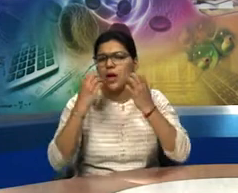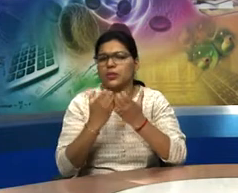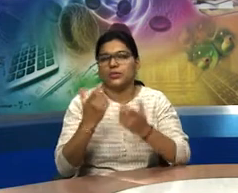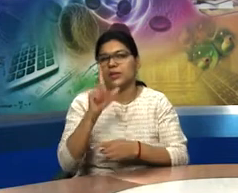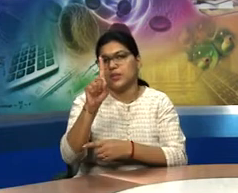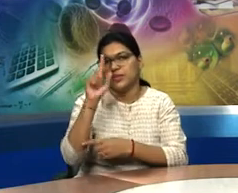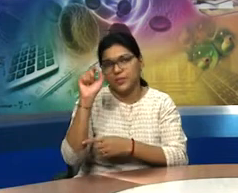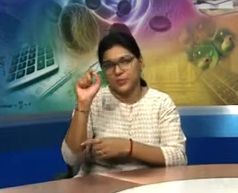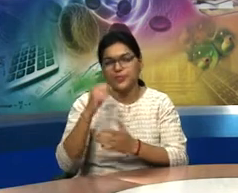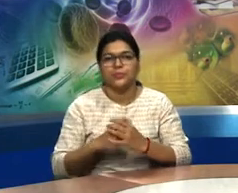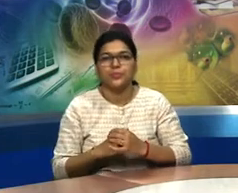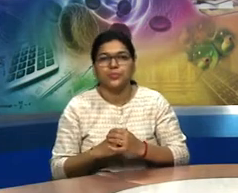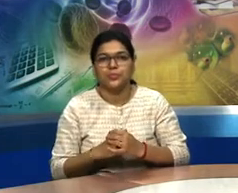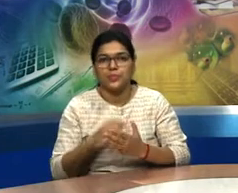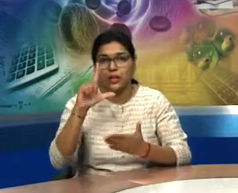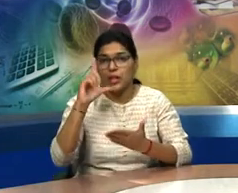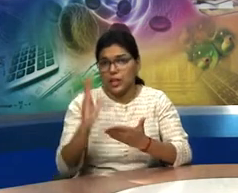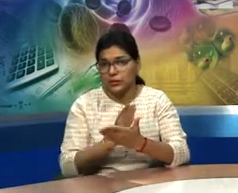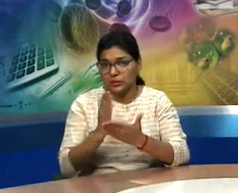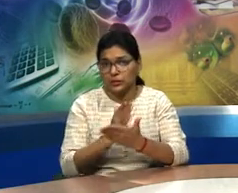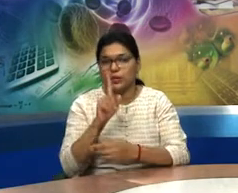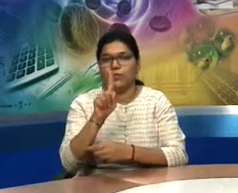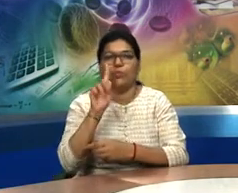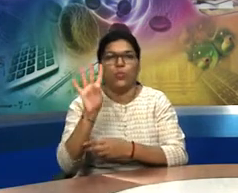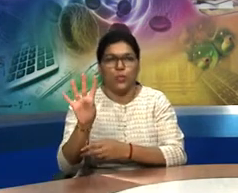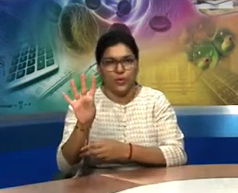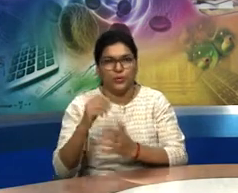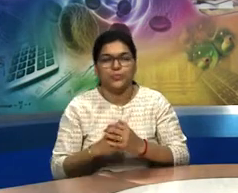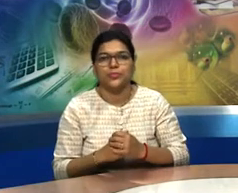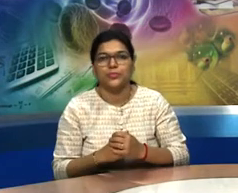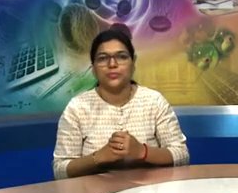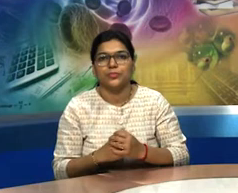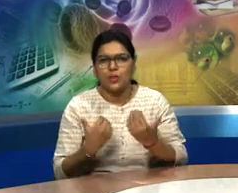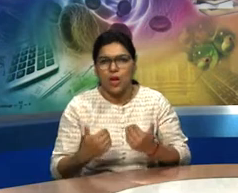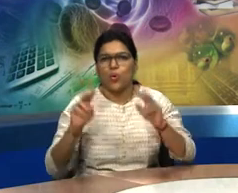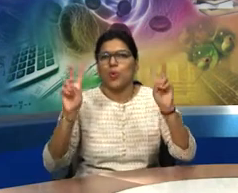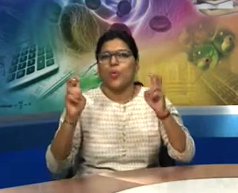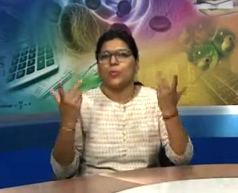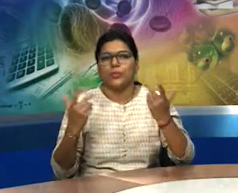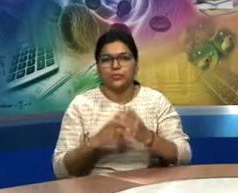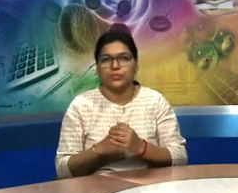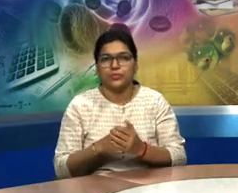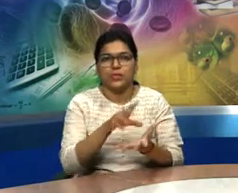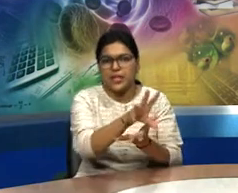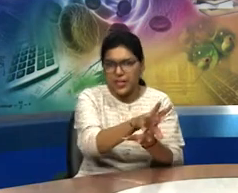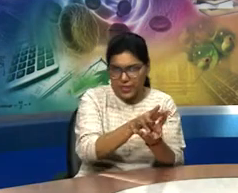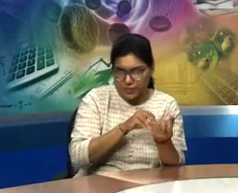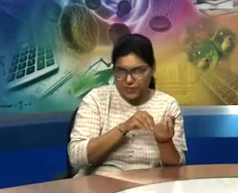English. This is for secondary level. This is lesson number 14 and now we are going to